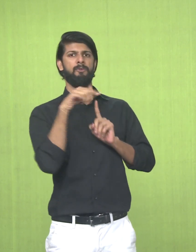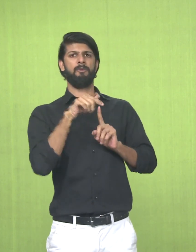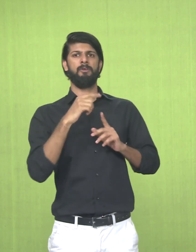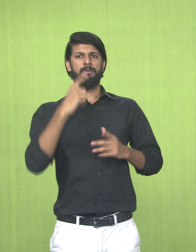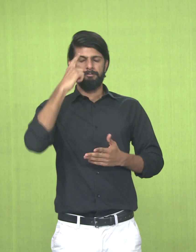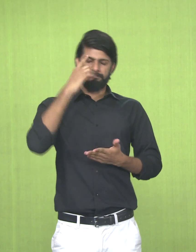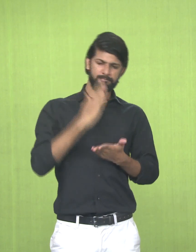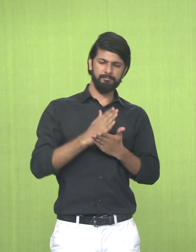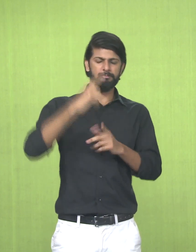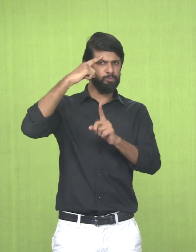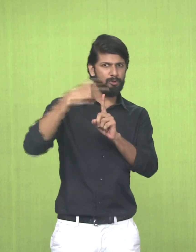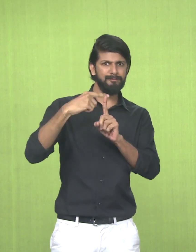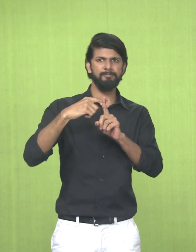an enlightened and awakened person.